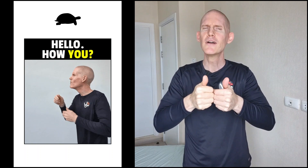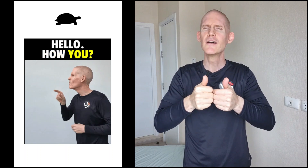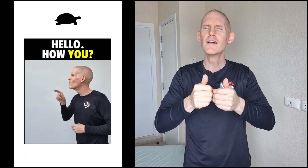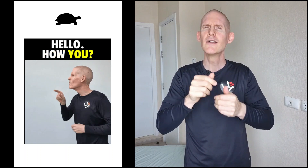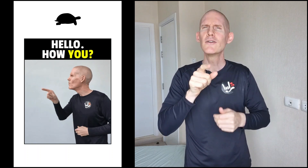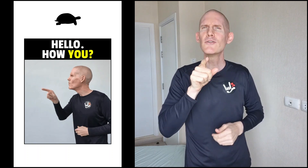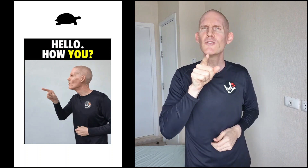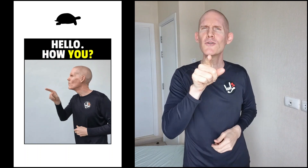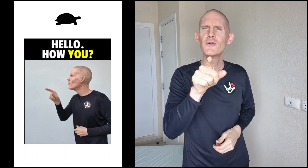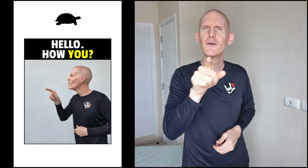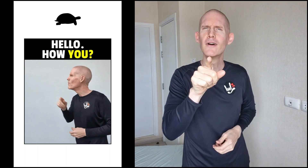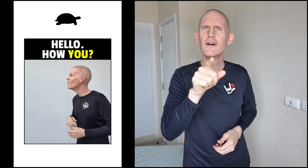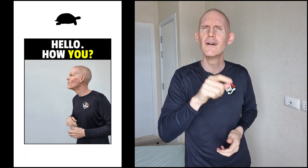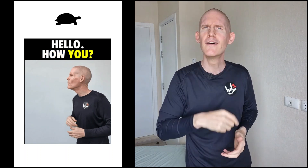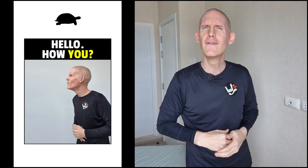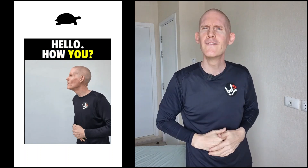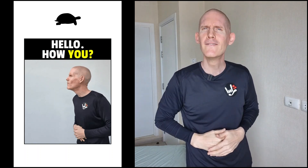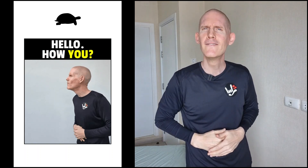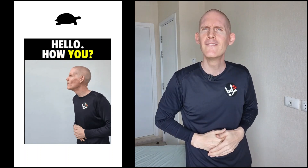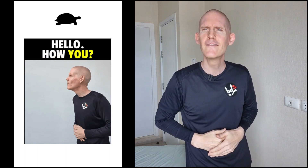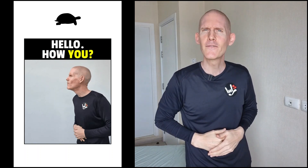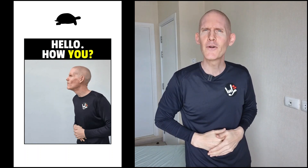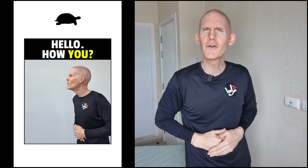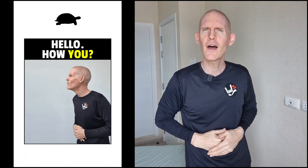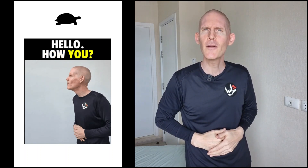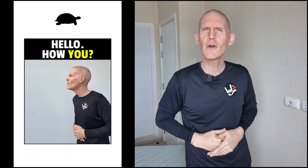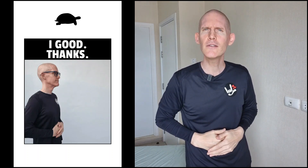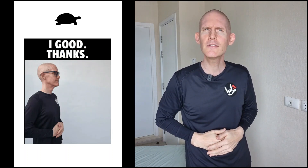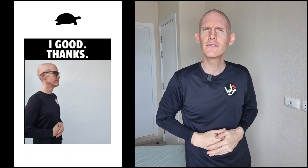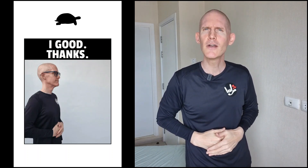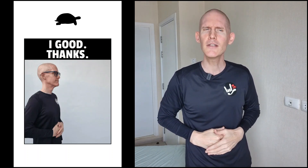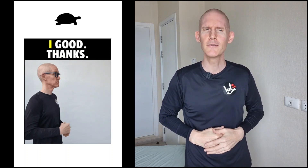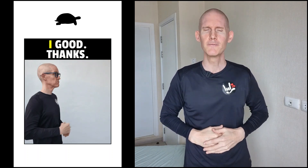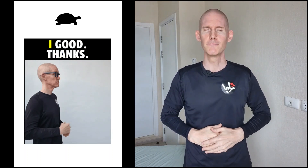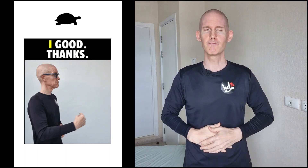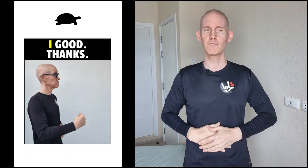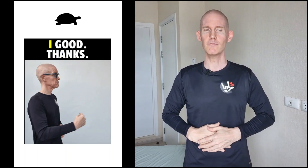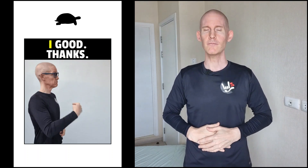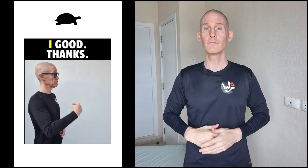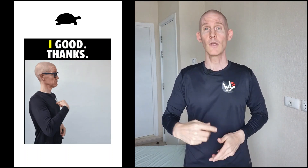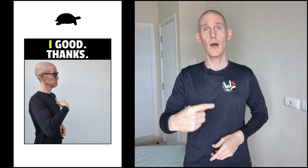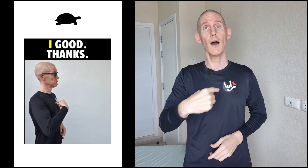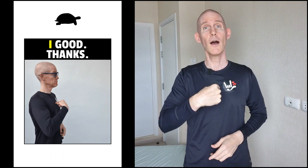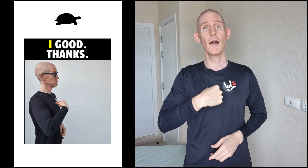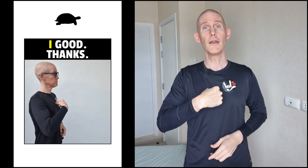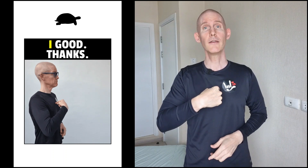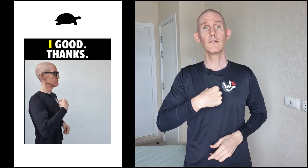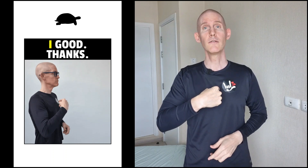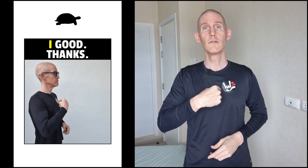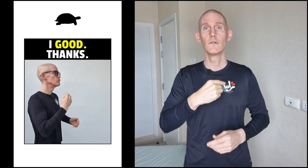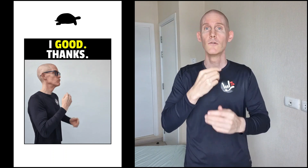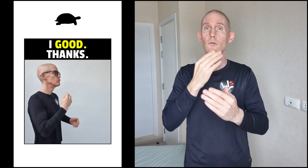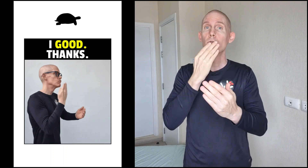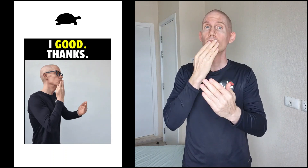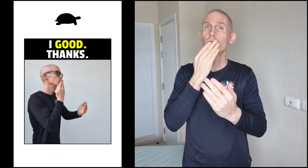How you? Furrow the eyebrows, right?